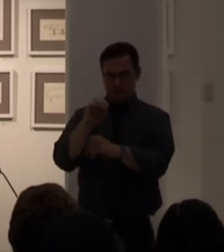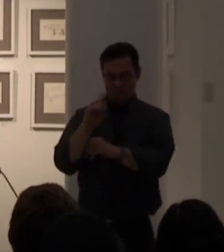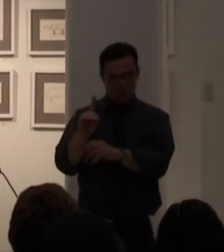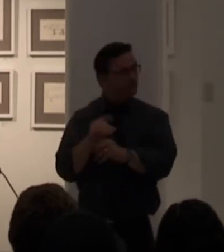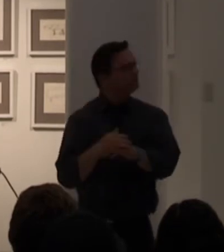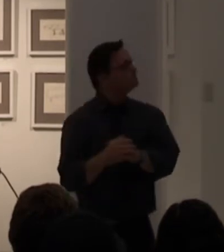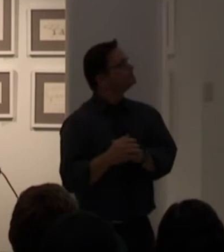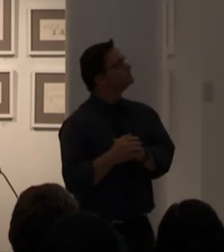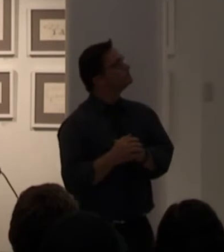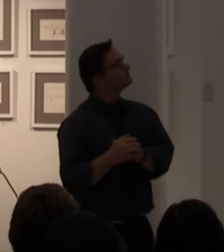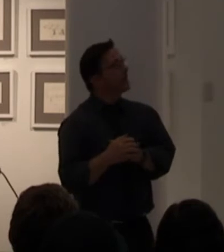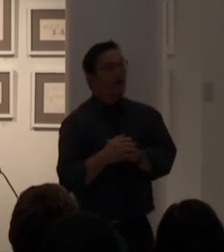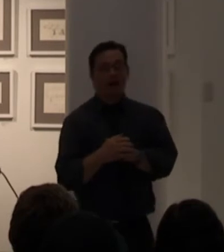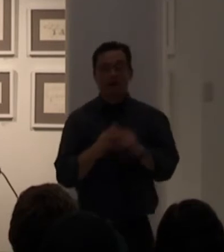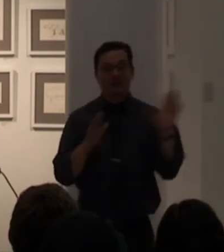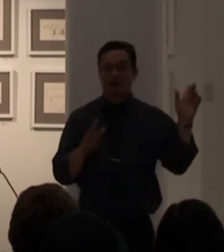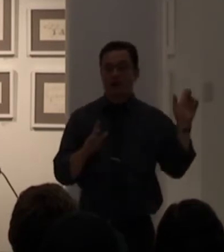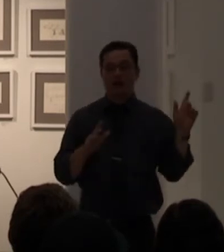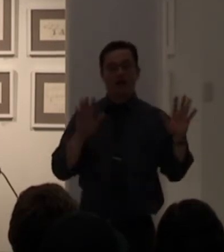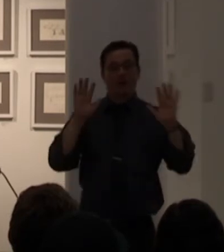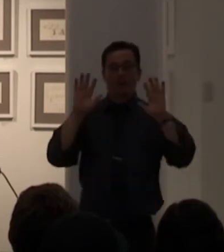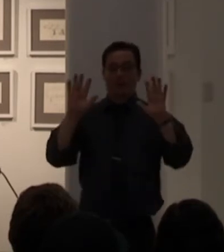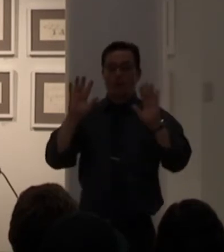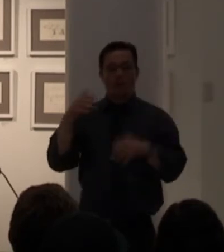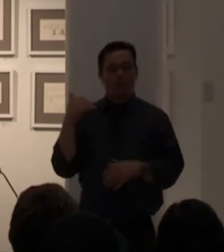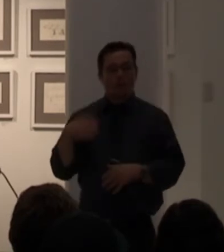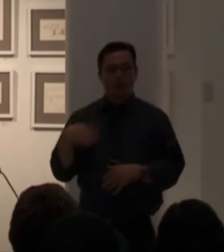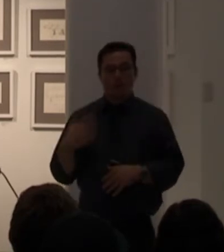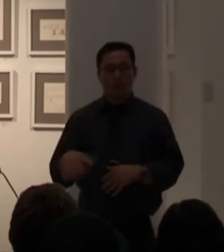and it's amazing sitting on this. It's the same